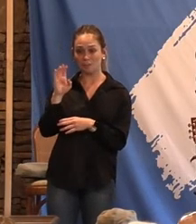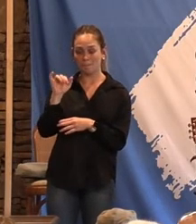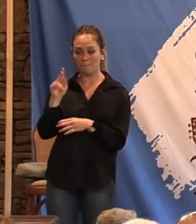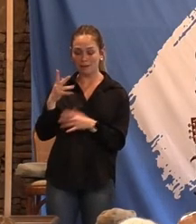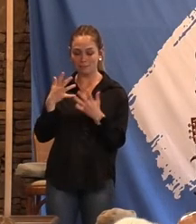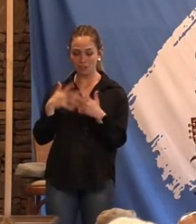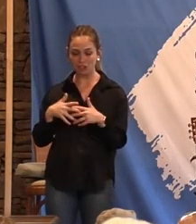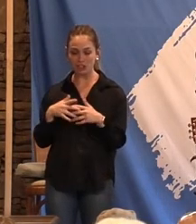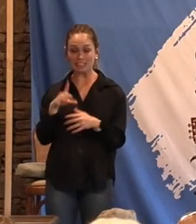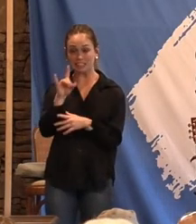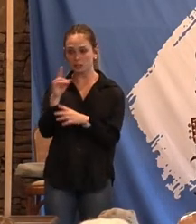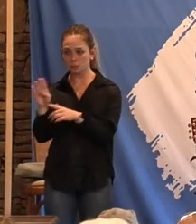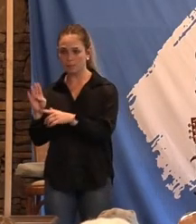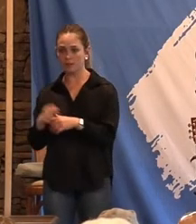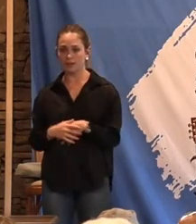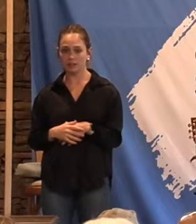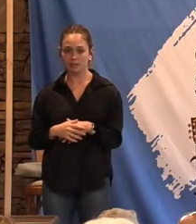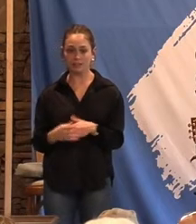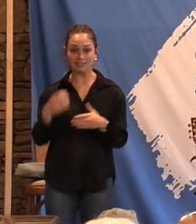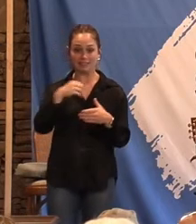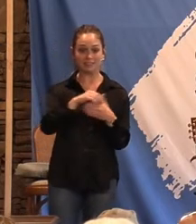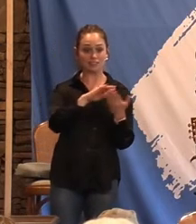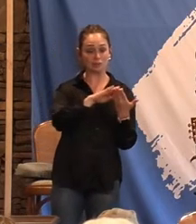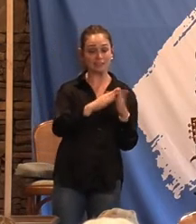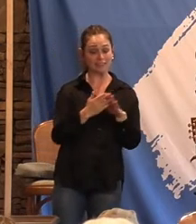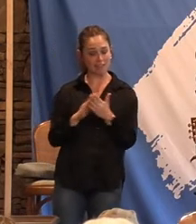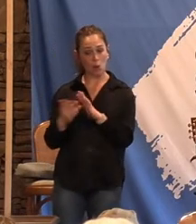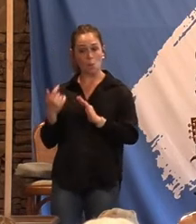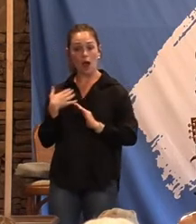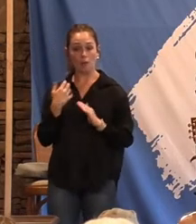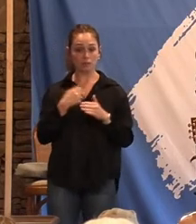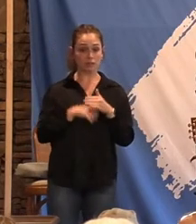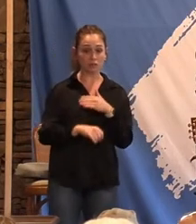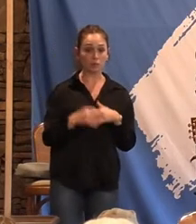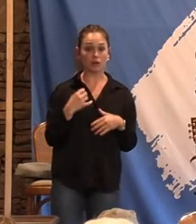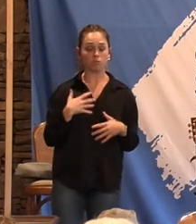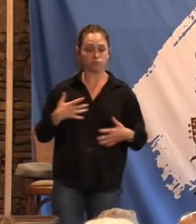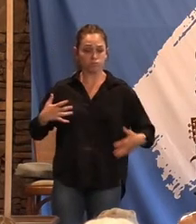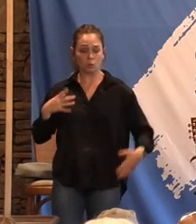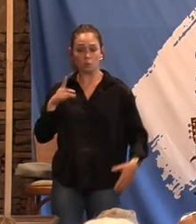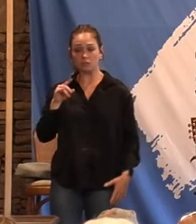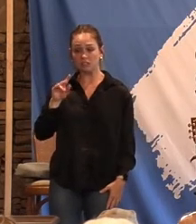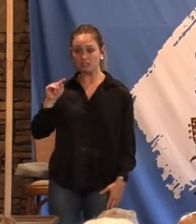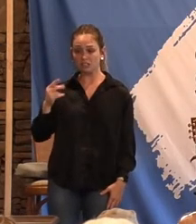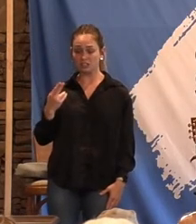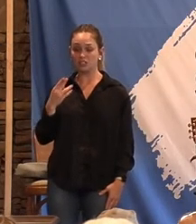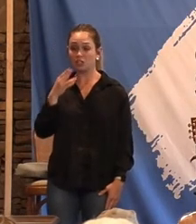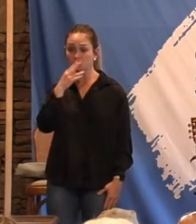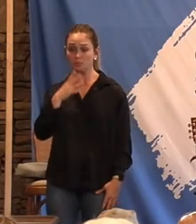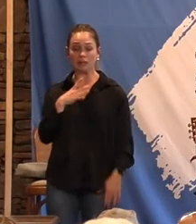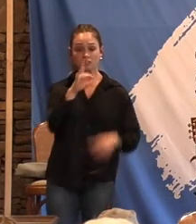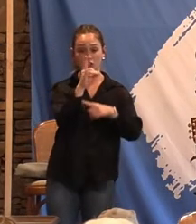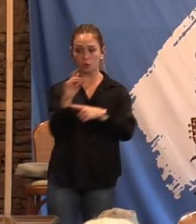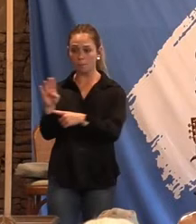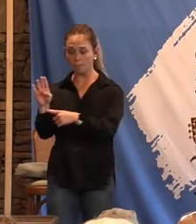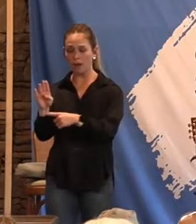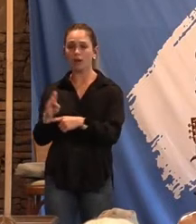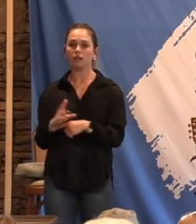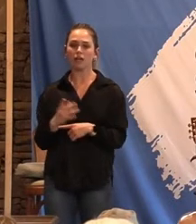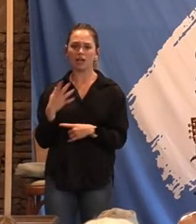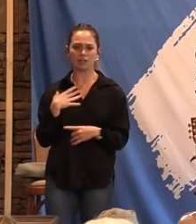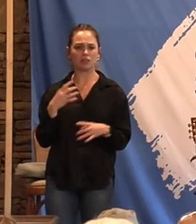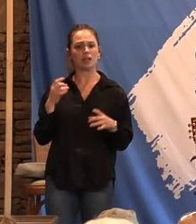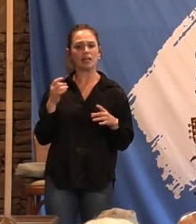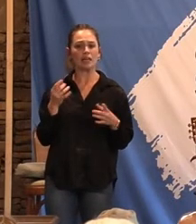In the town where I was born, there was this fat old Dutchman His name was Dunderbeck. He was